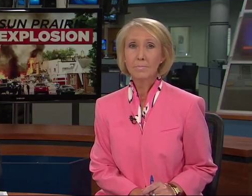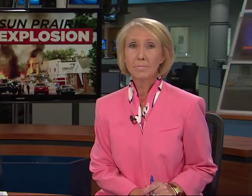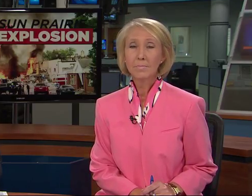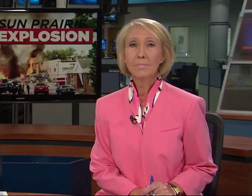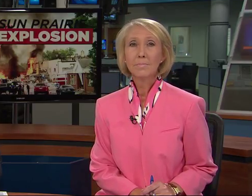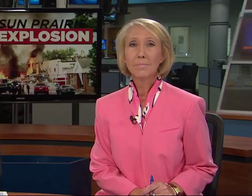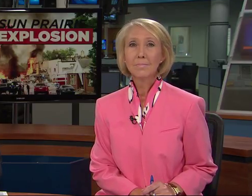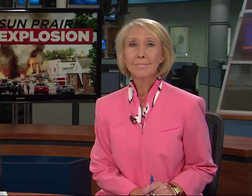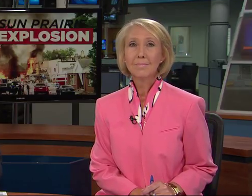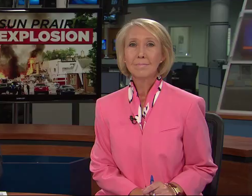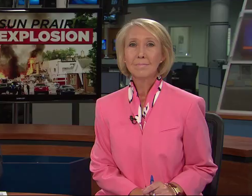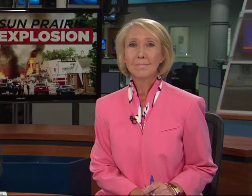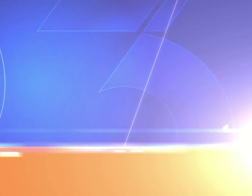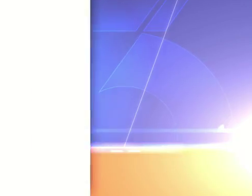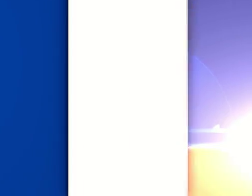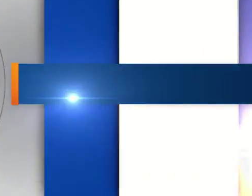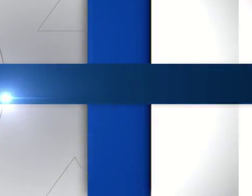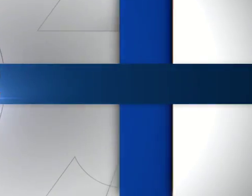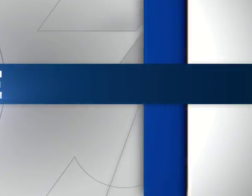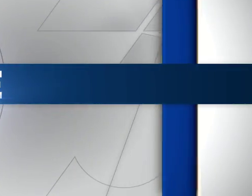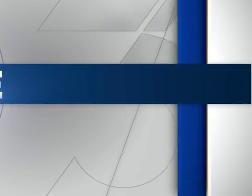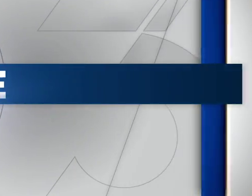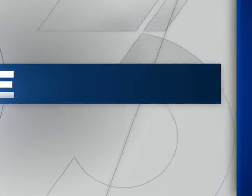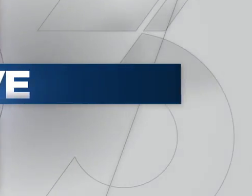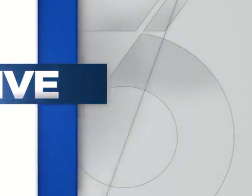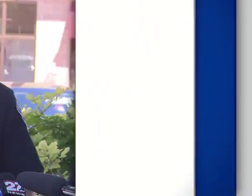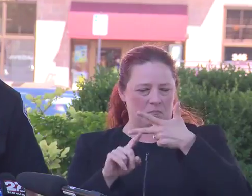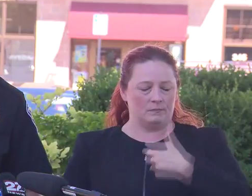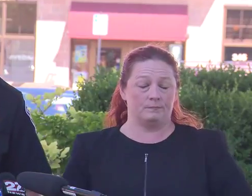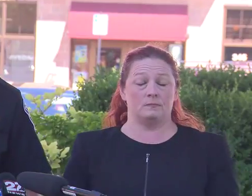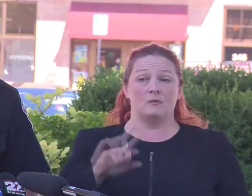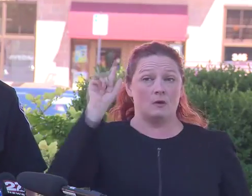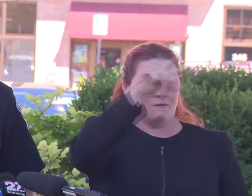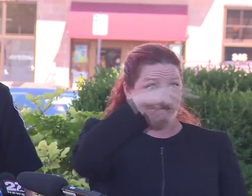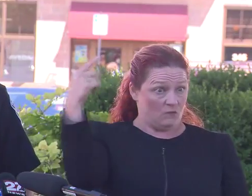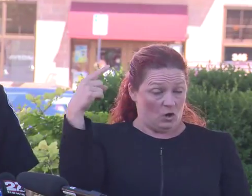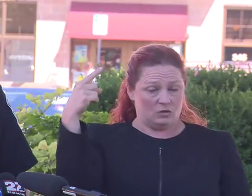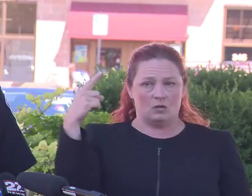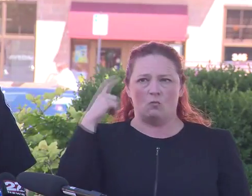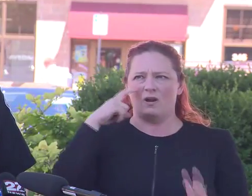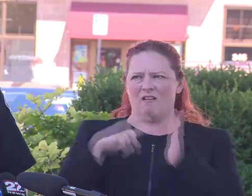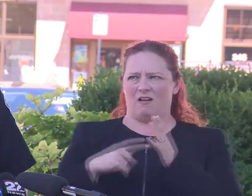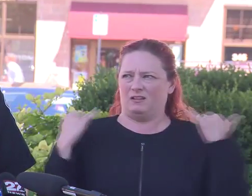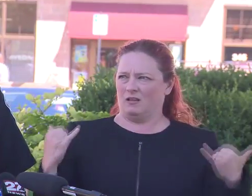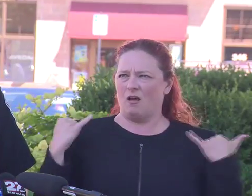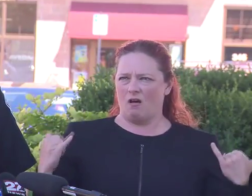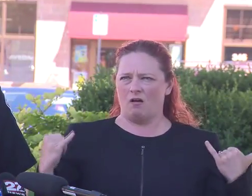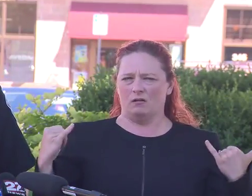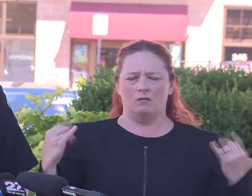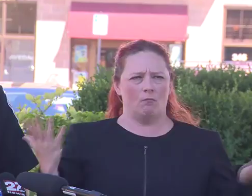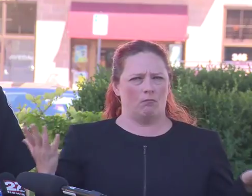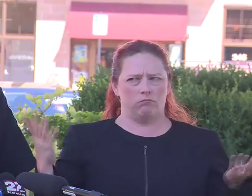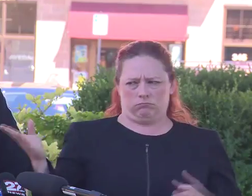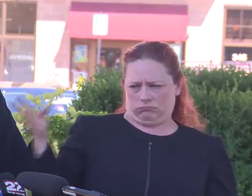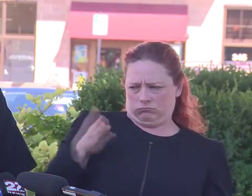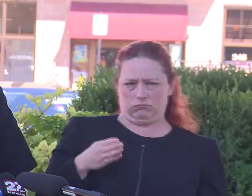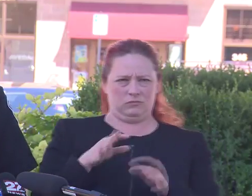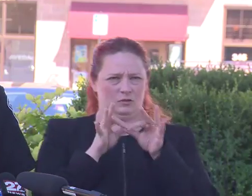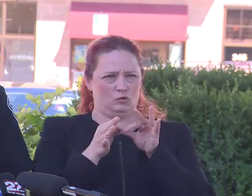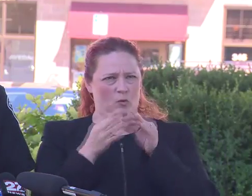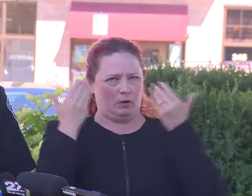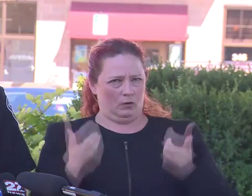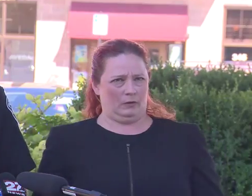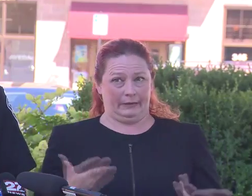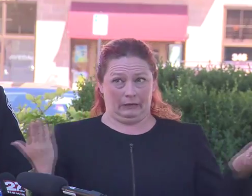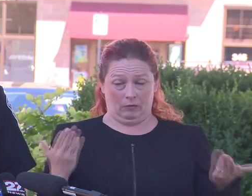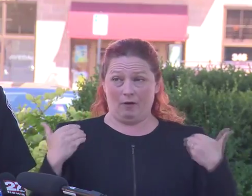to go to Sun Prairie Live. The explosion, of course, destroyed several buildings downtown. Let's go to Sun Prairie now. Today that we have interpreters for the deaf